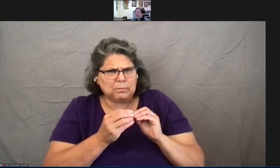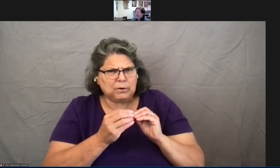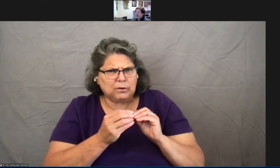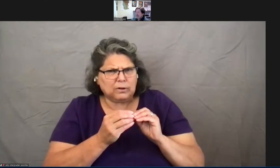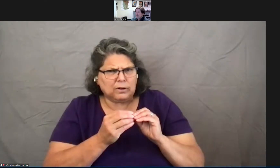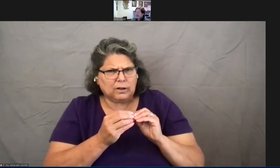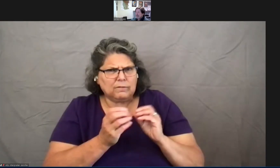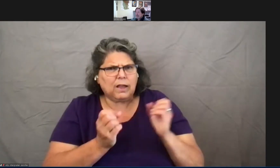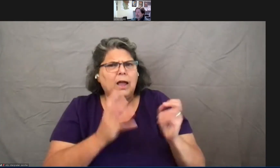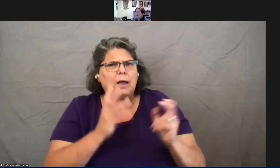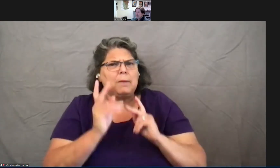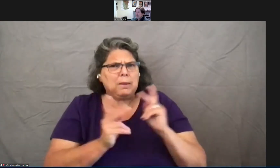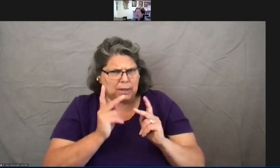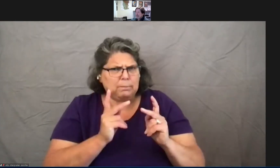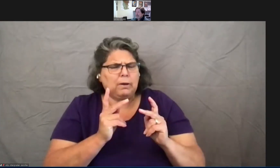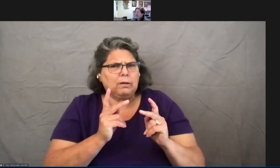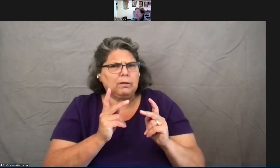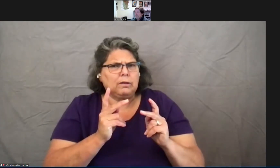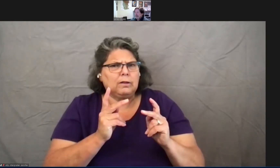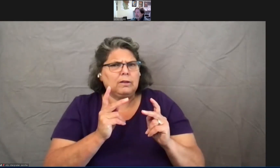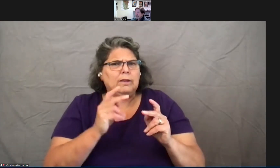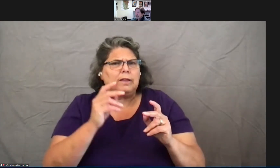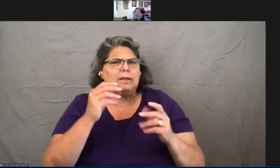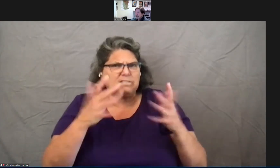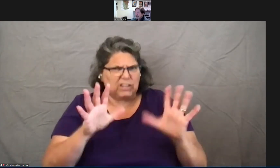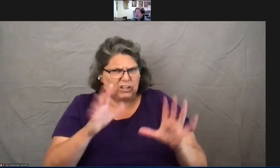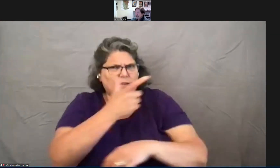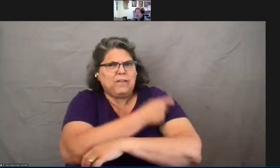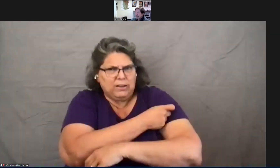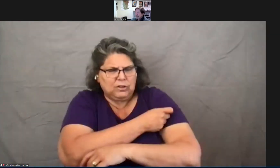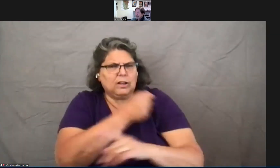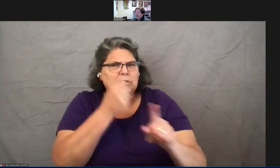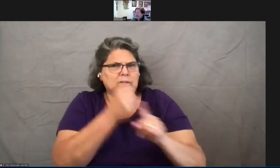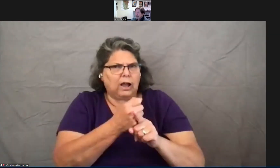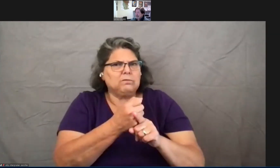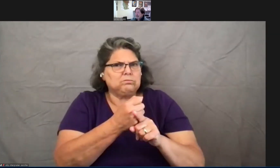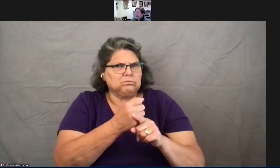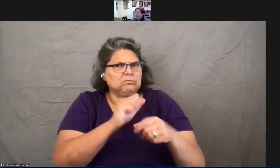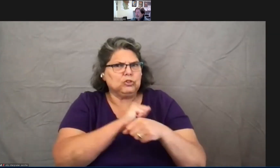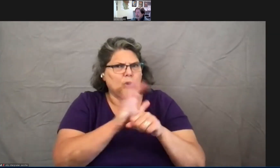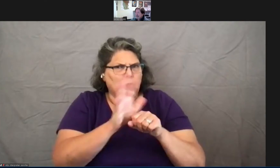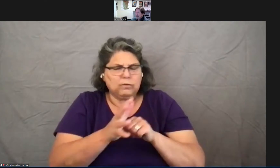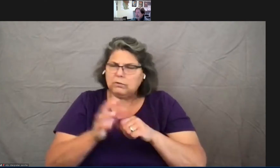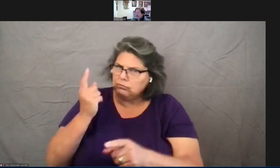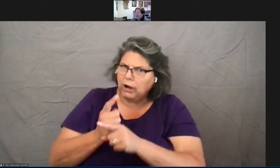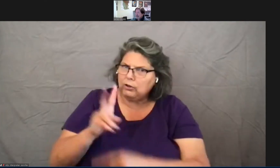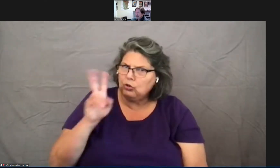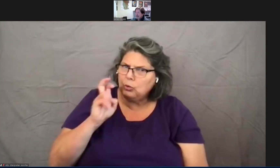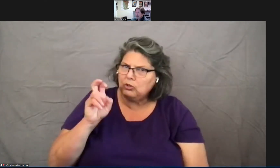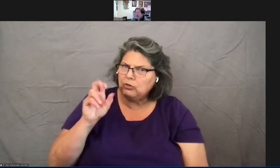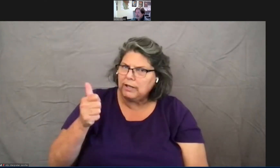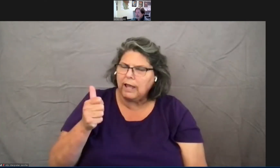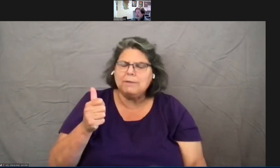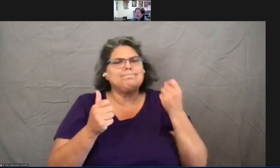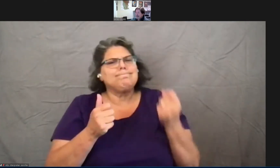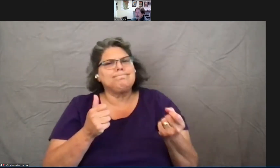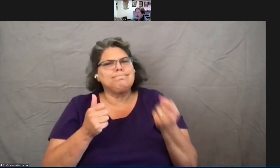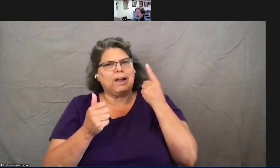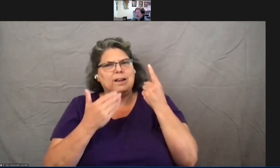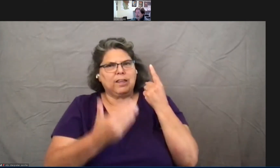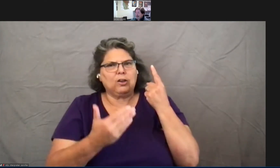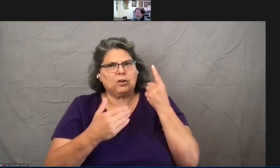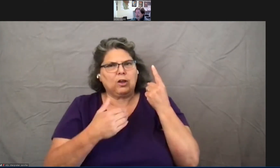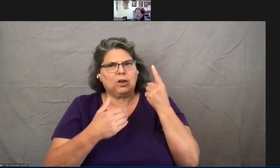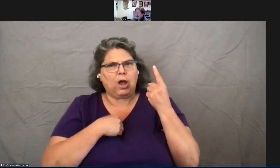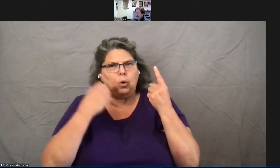who got COVID. Yes, and that is the 210. Okay, got it. Thanks. And I will ask my second